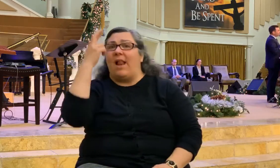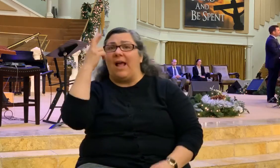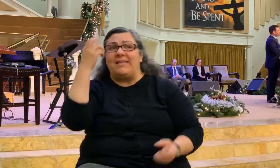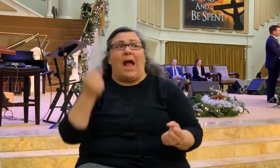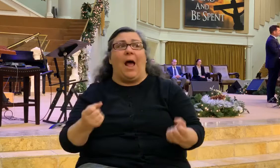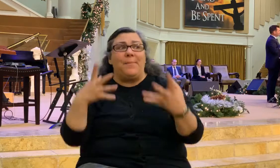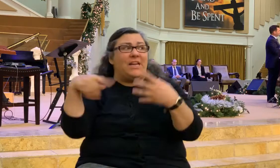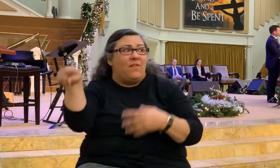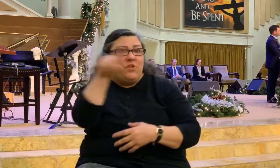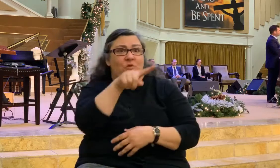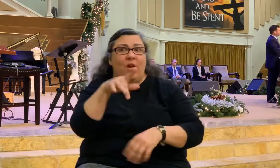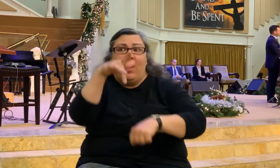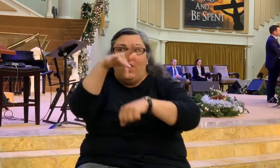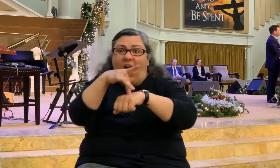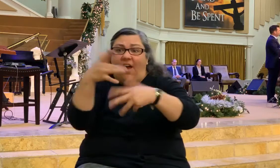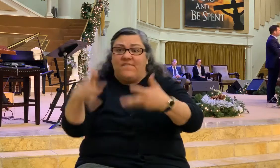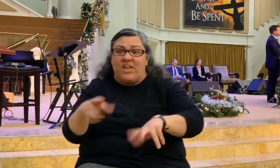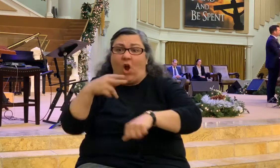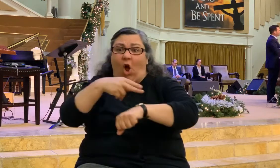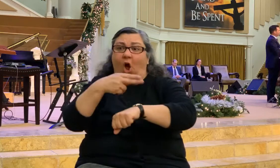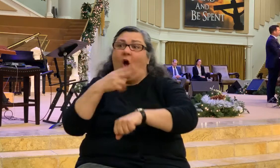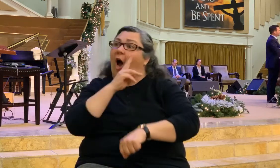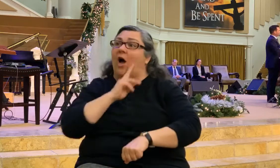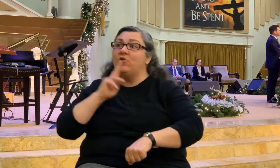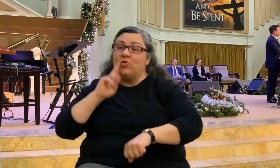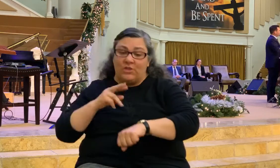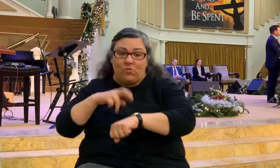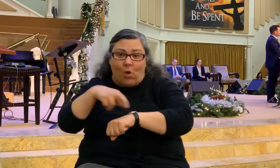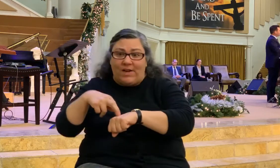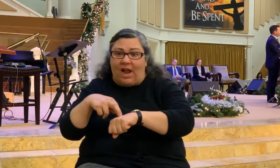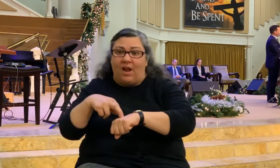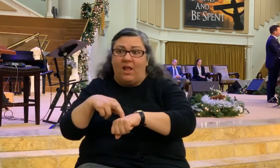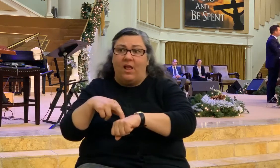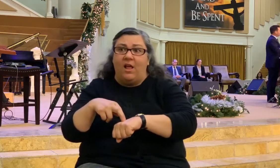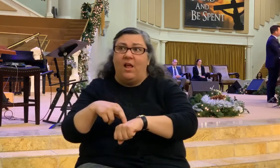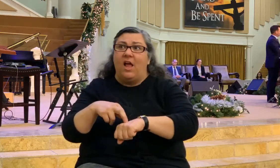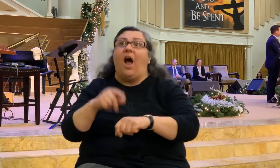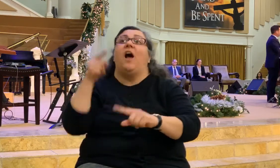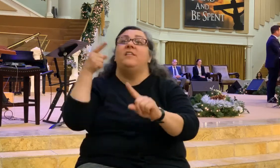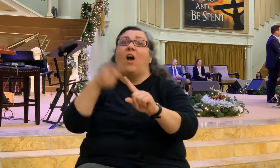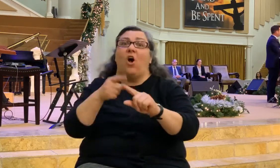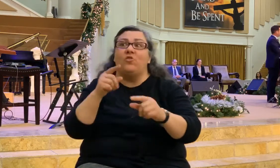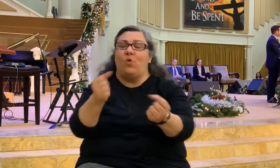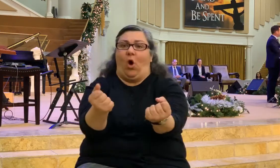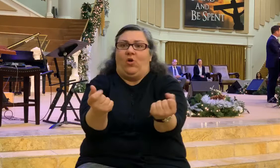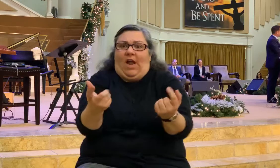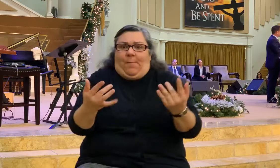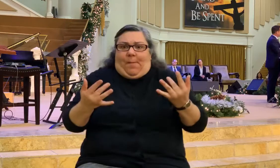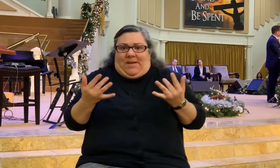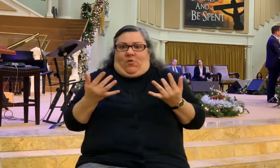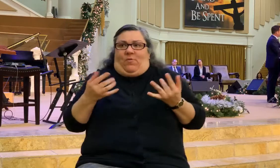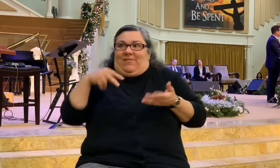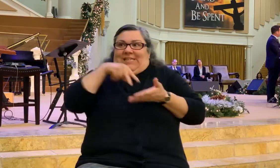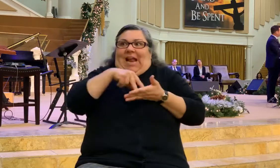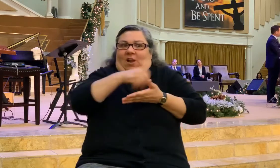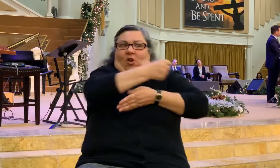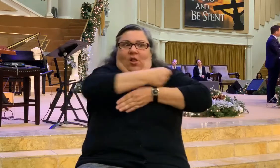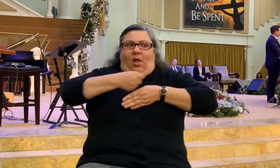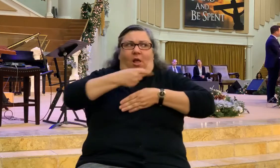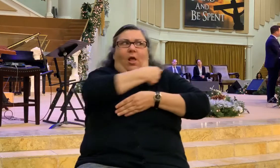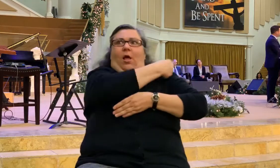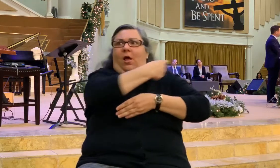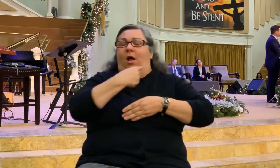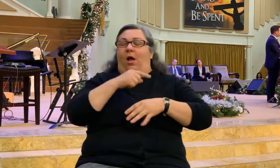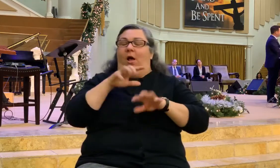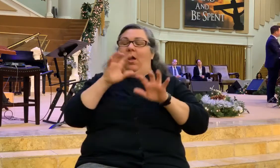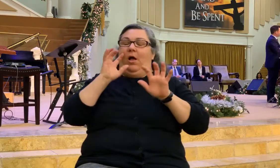had been to Honduras and Roatan and sacrificed until you were all up on the platform together. It really took